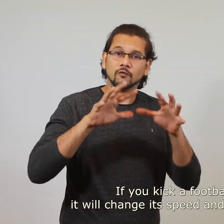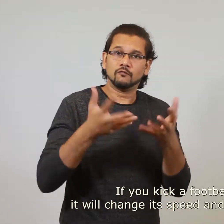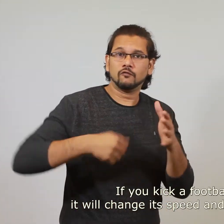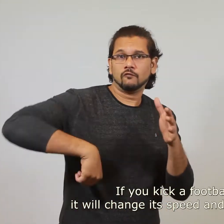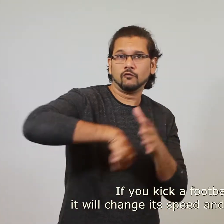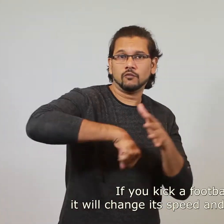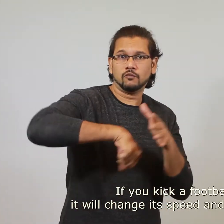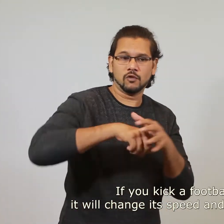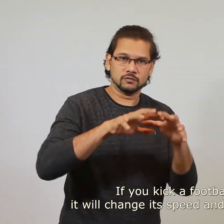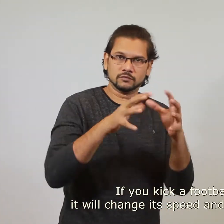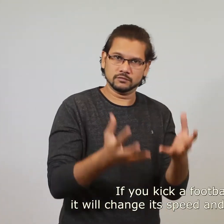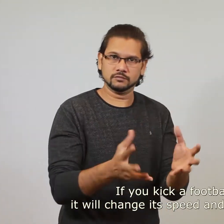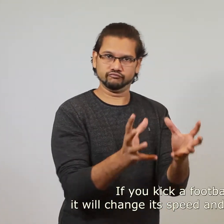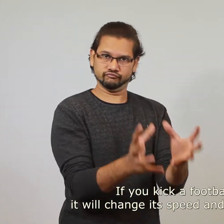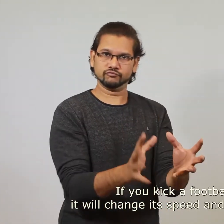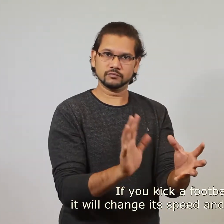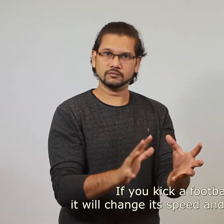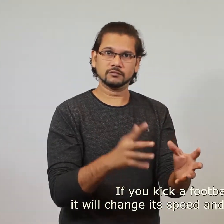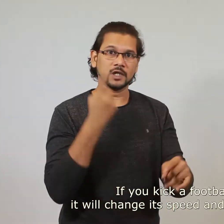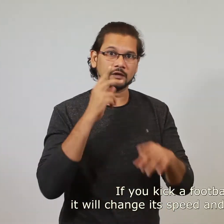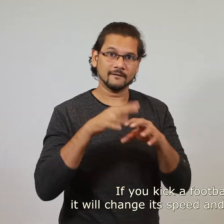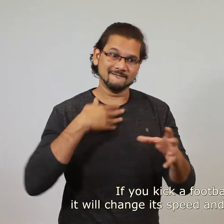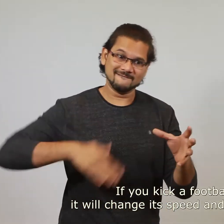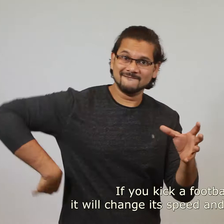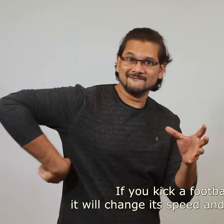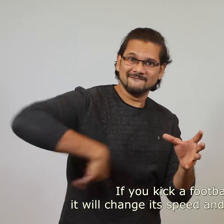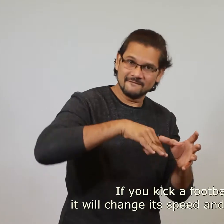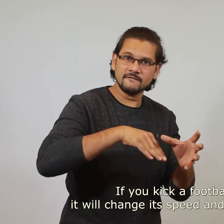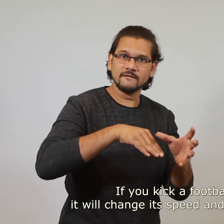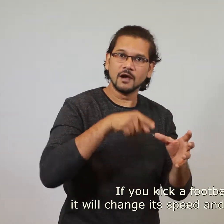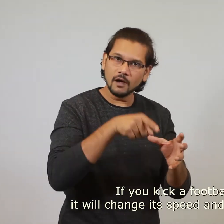If you kick a football, it will change its speed and direction.